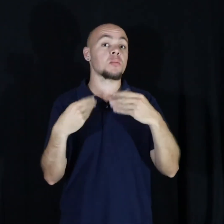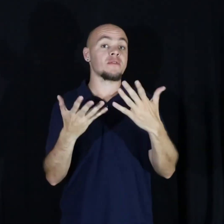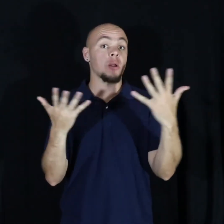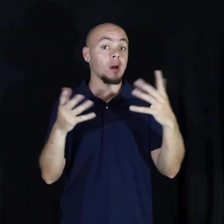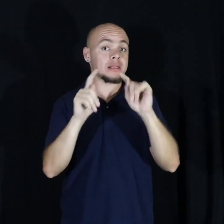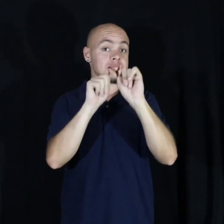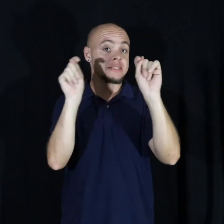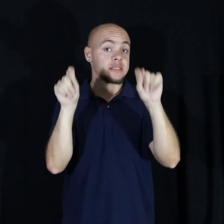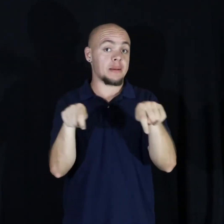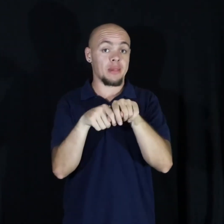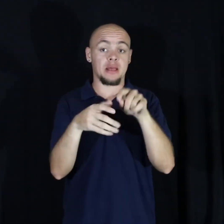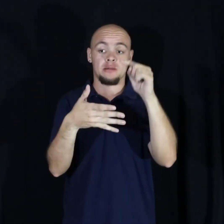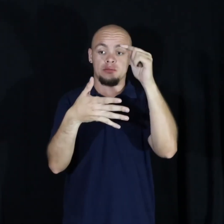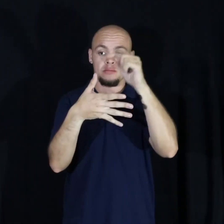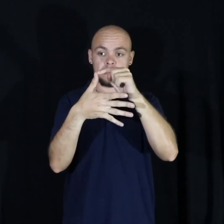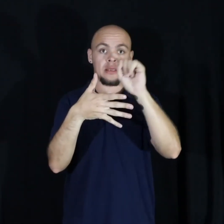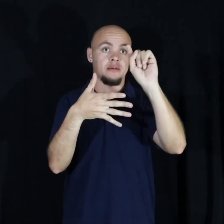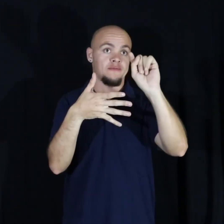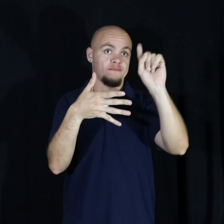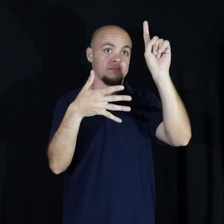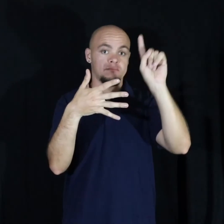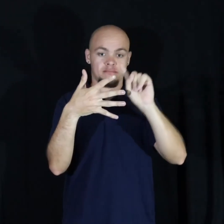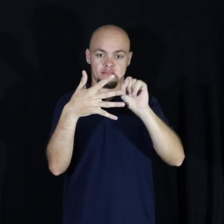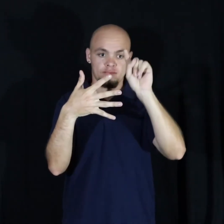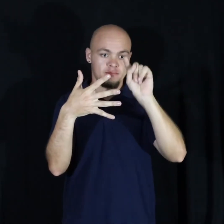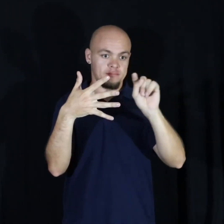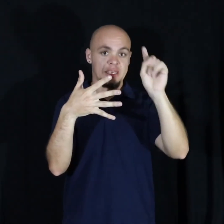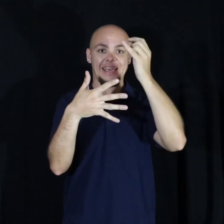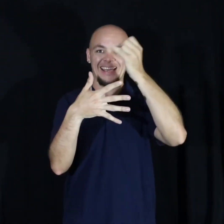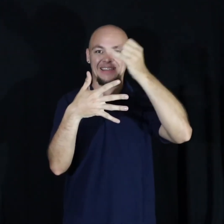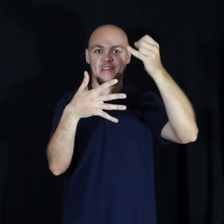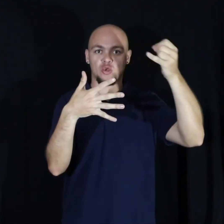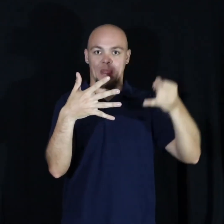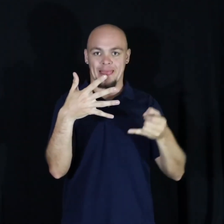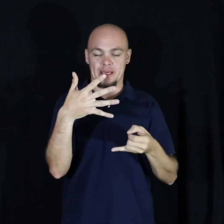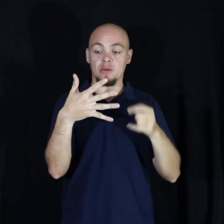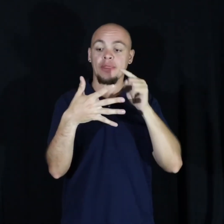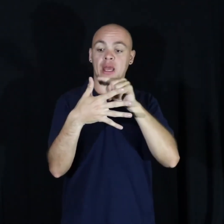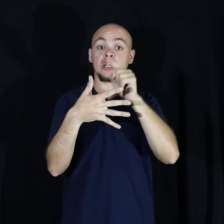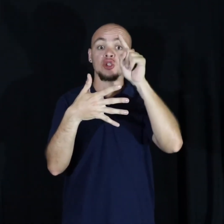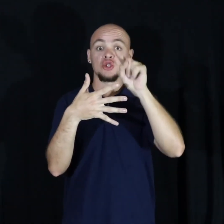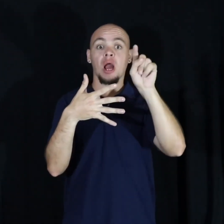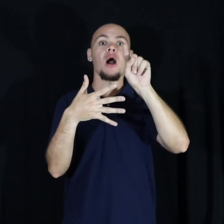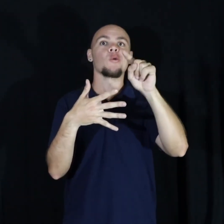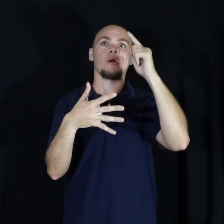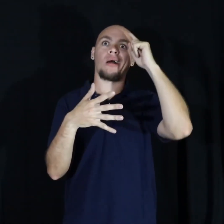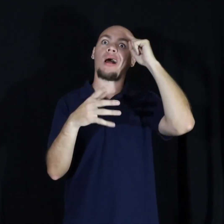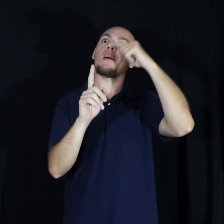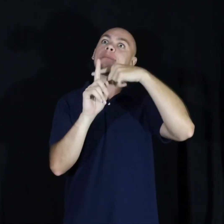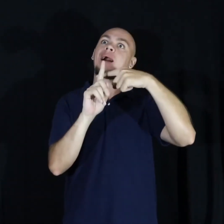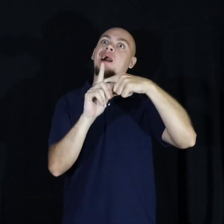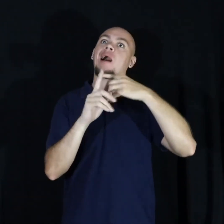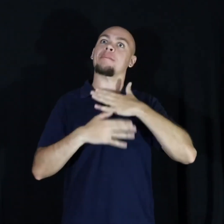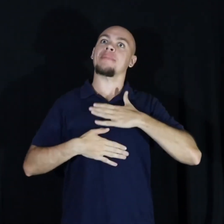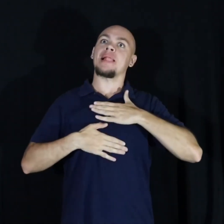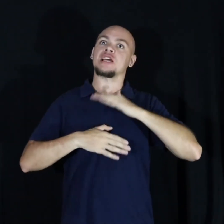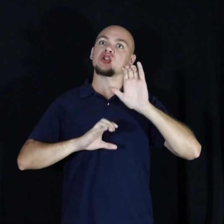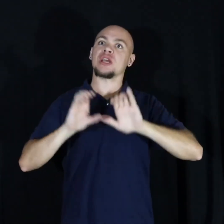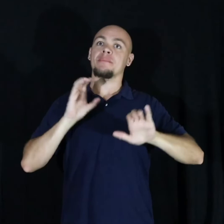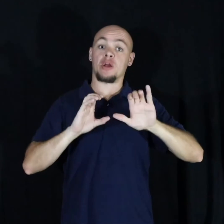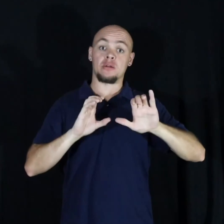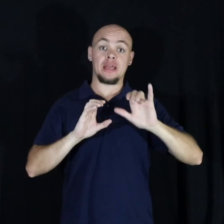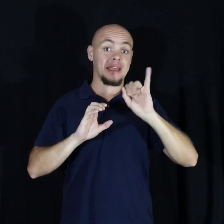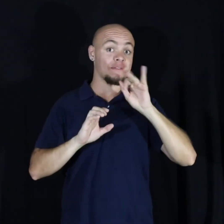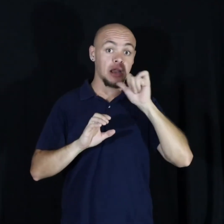for you to do each task individually. Additionally, when you check something off that list, your brain receives pleasure chemicals that would otherwise be received